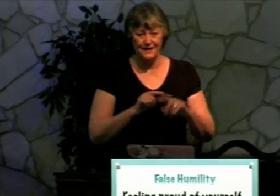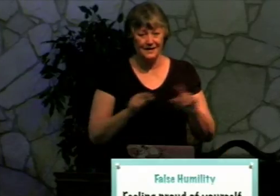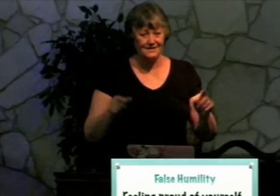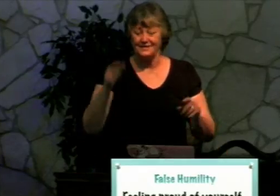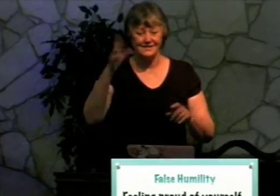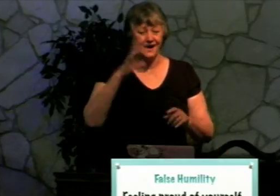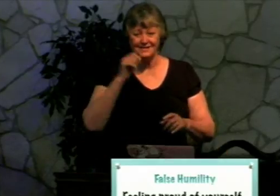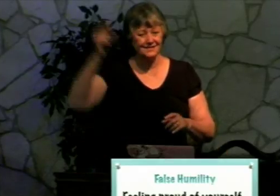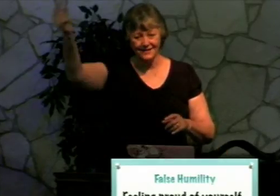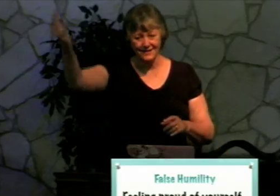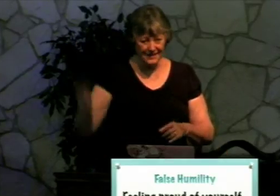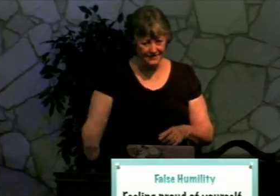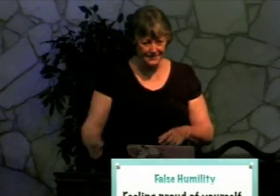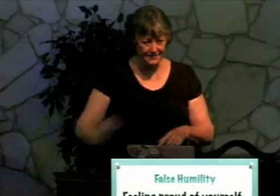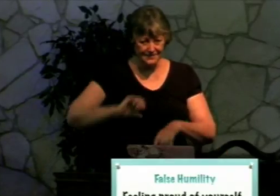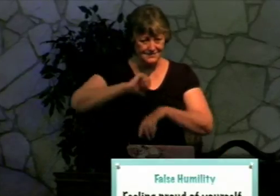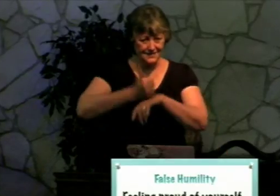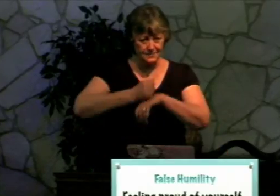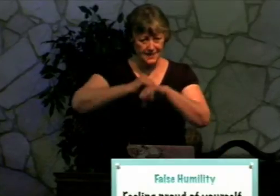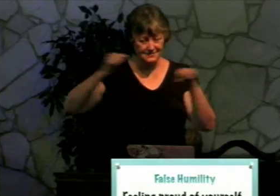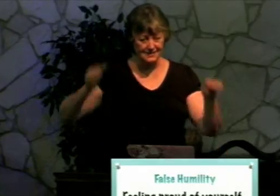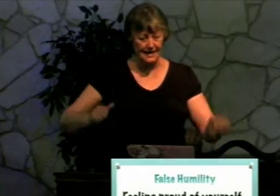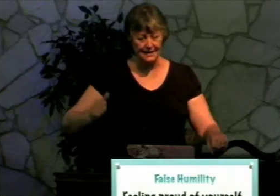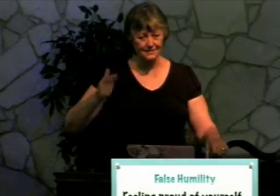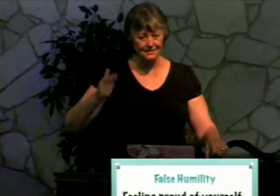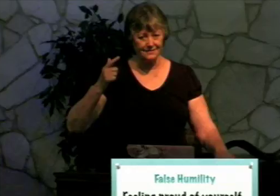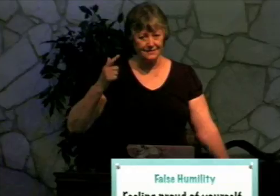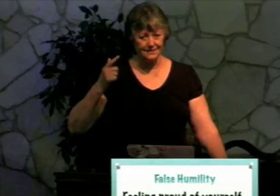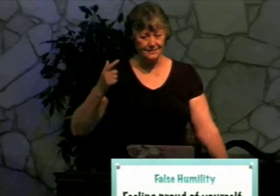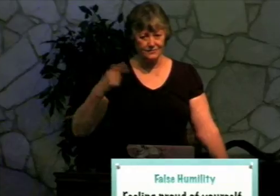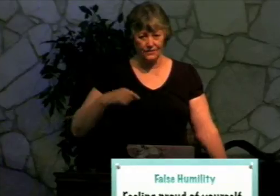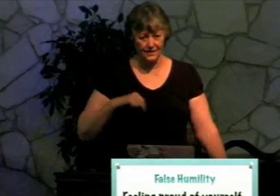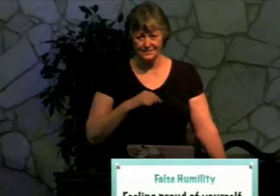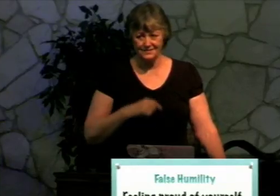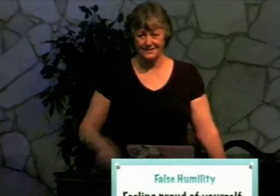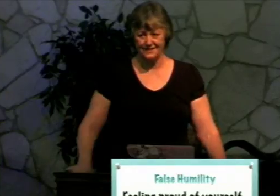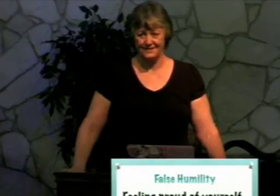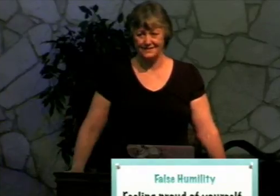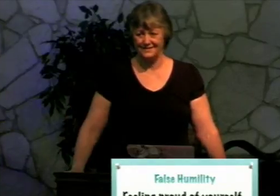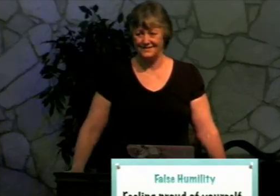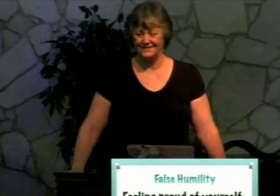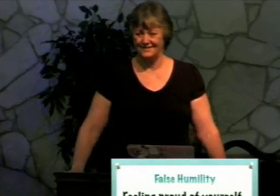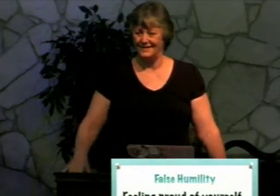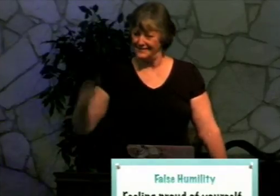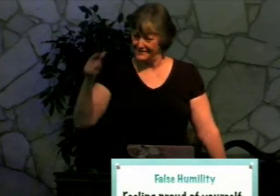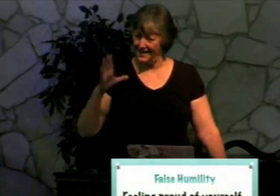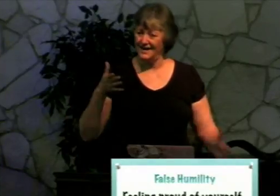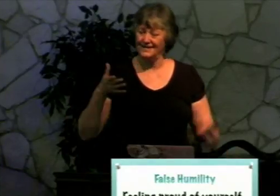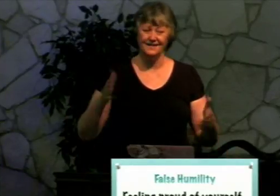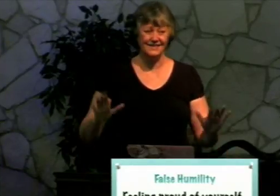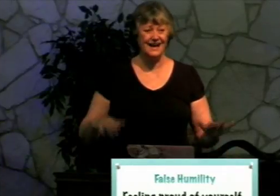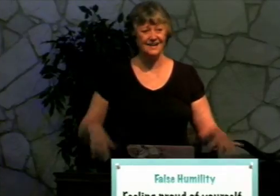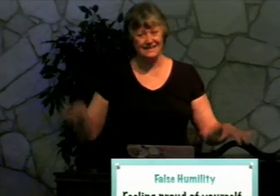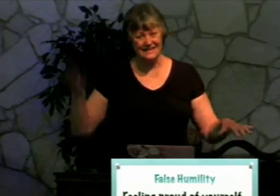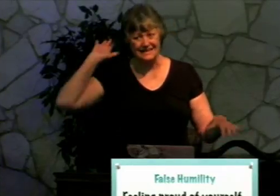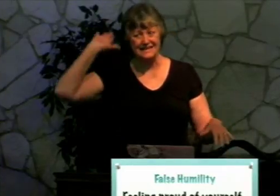But God didn't come down here and set up that stand for us. God allowed